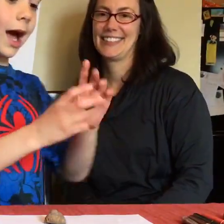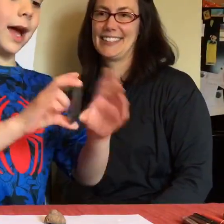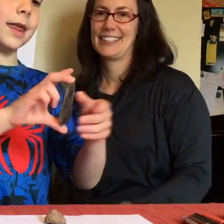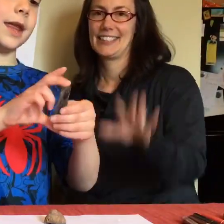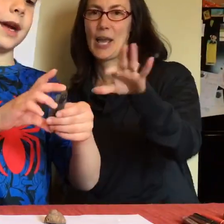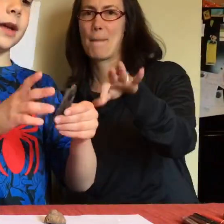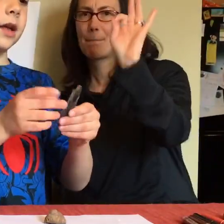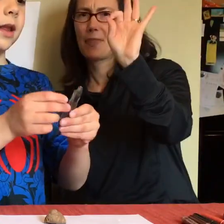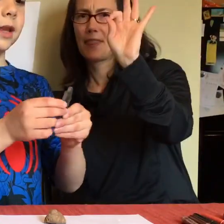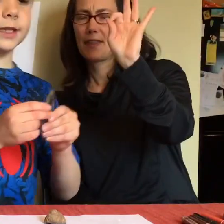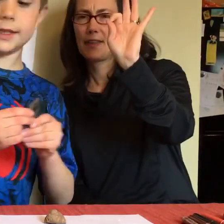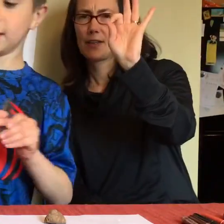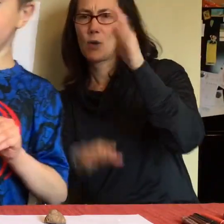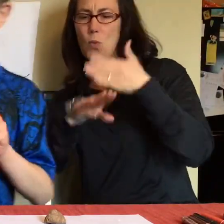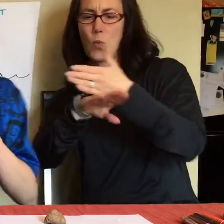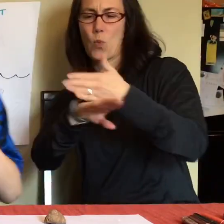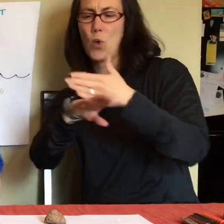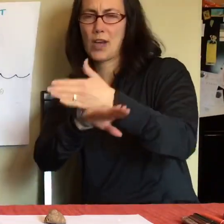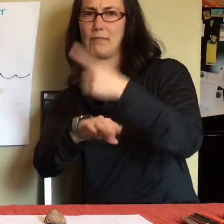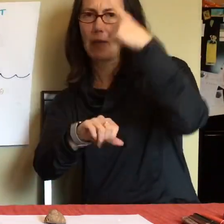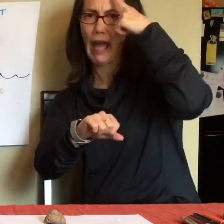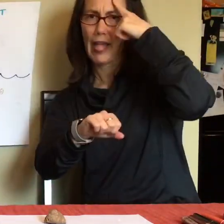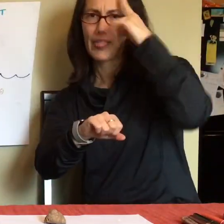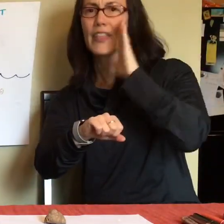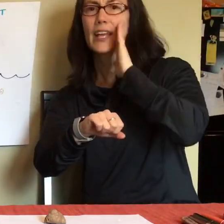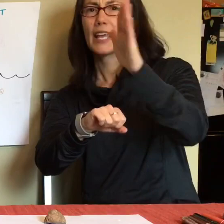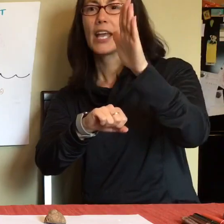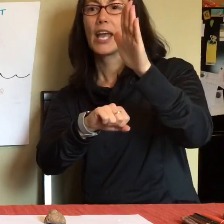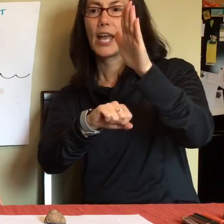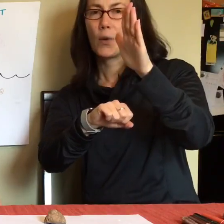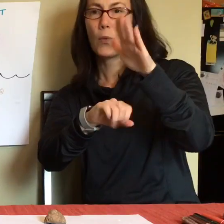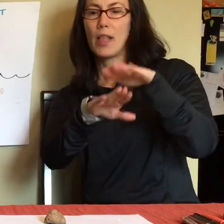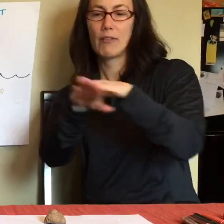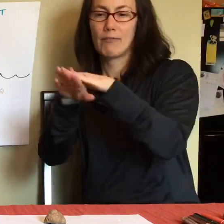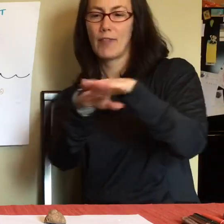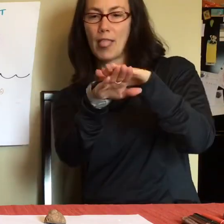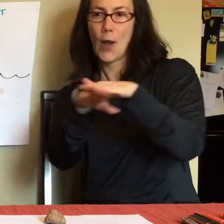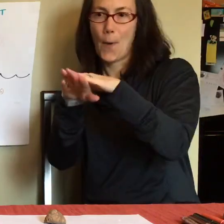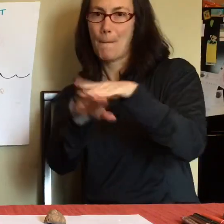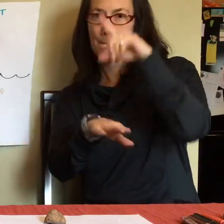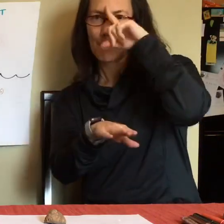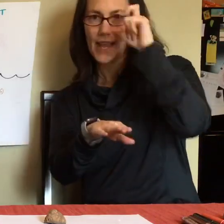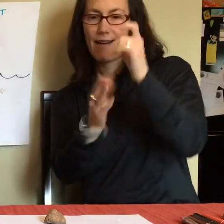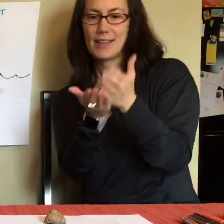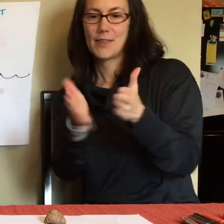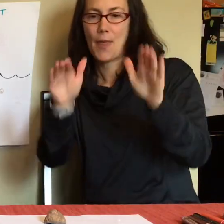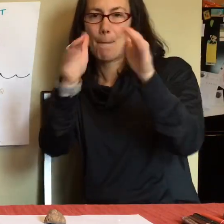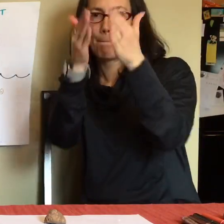I think this is gonna float because the bowling pin did. It does.